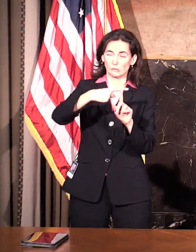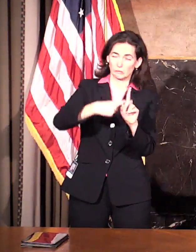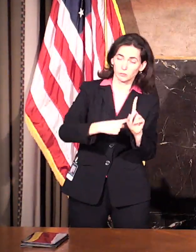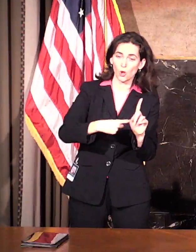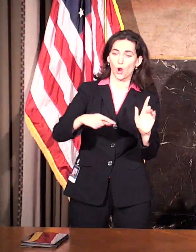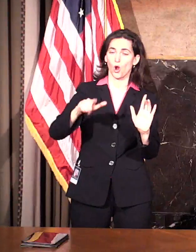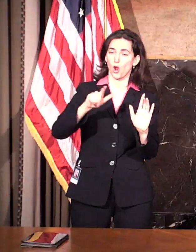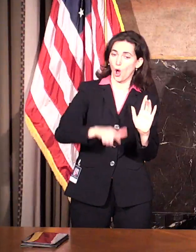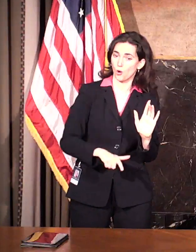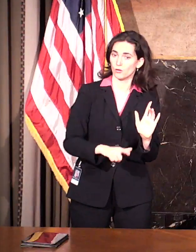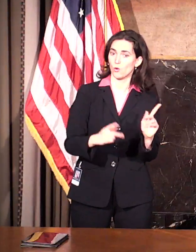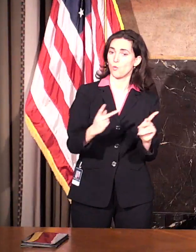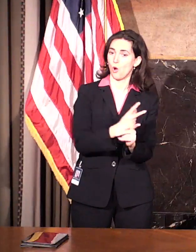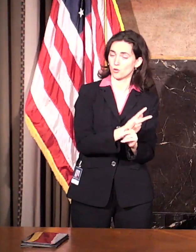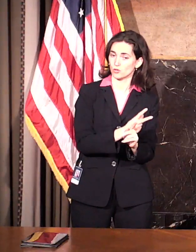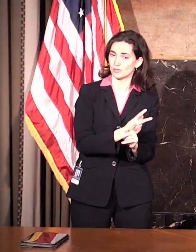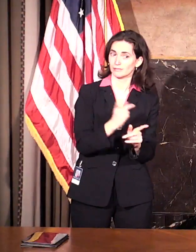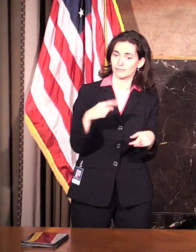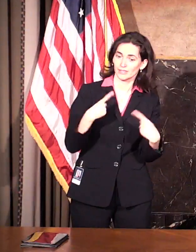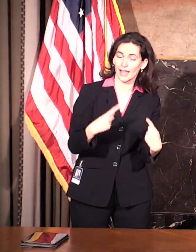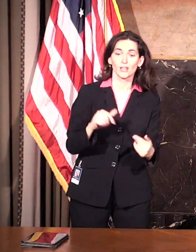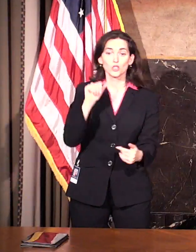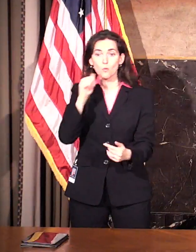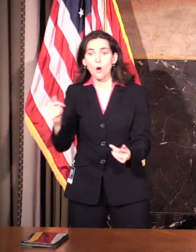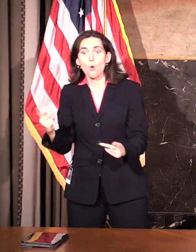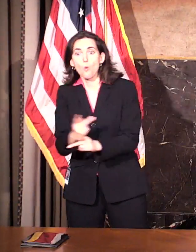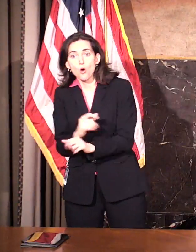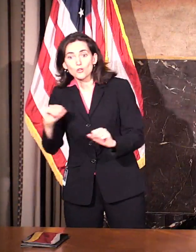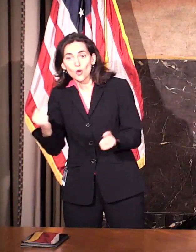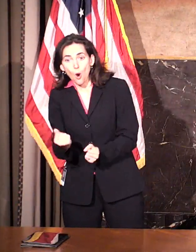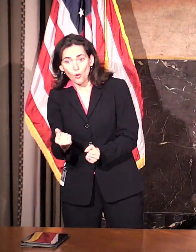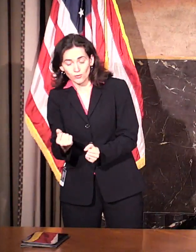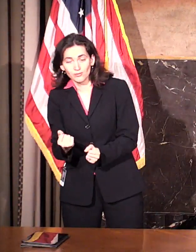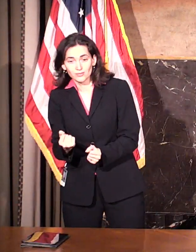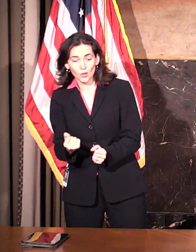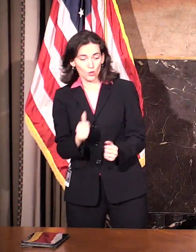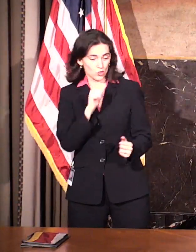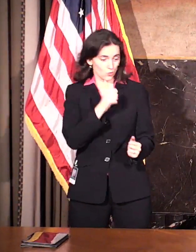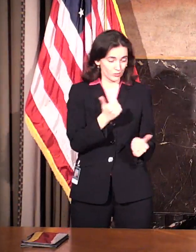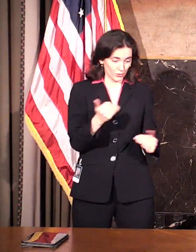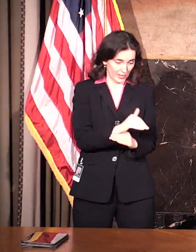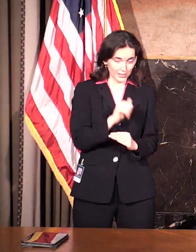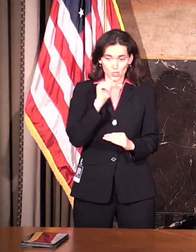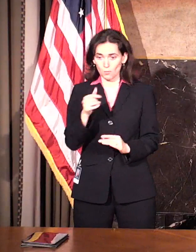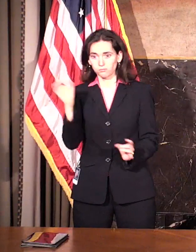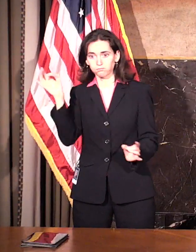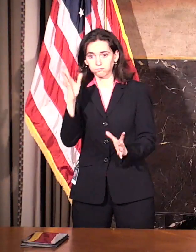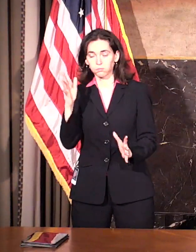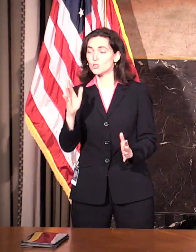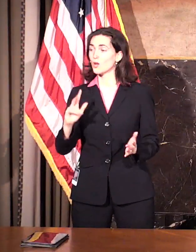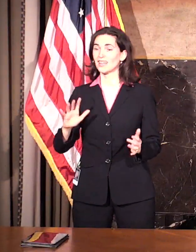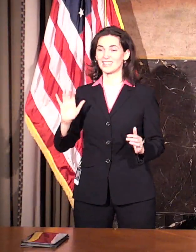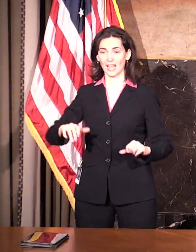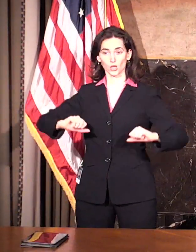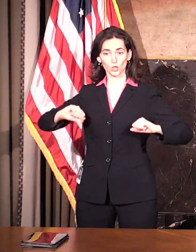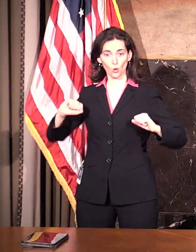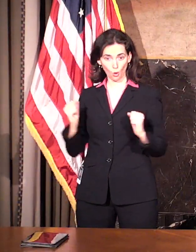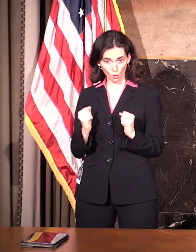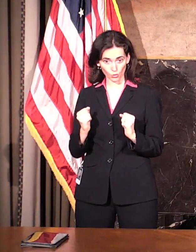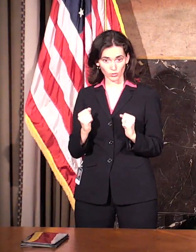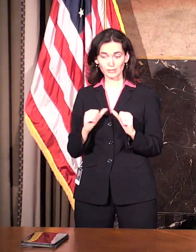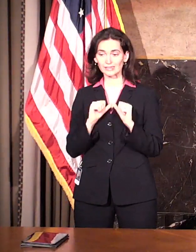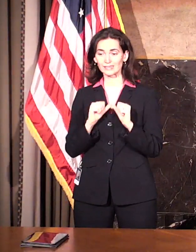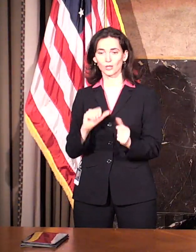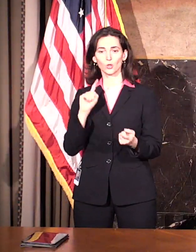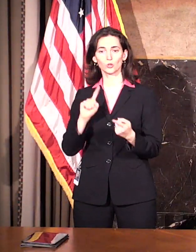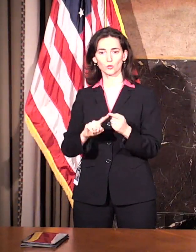again tomorrow night, it'll be even a little colder. So this winter weather event is going to be with us until Sunday. Again, that'll